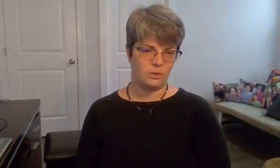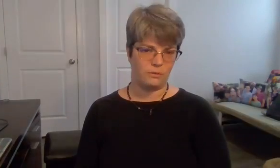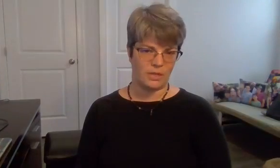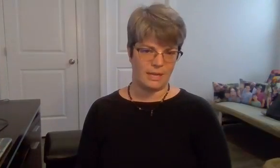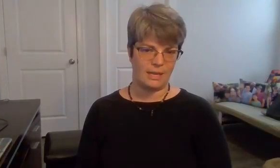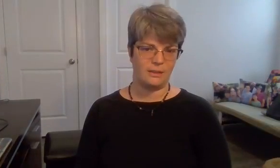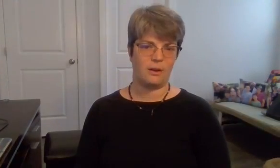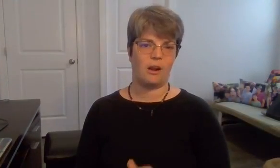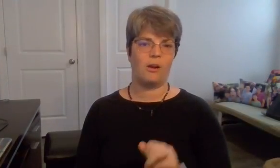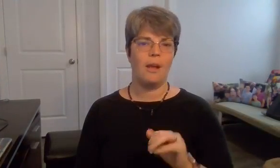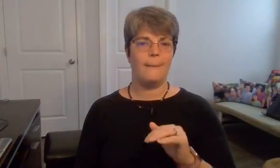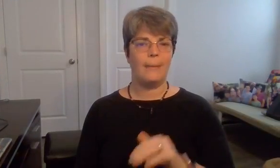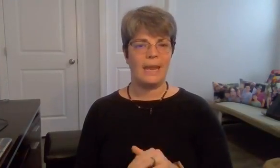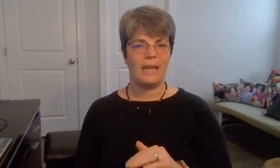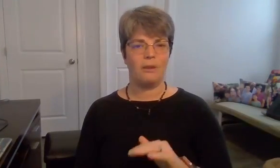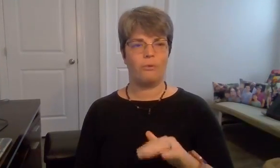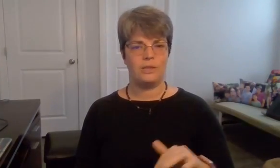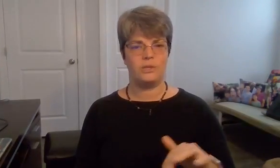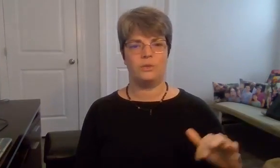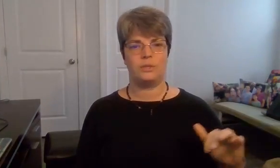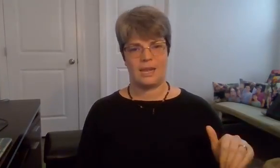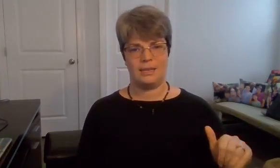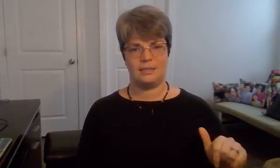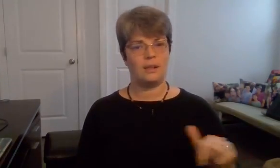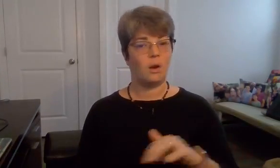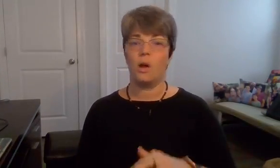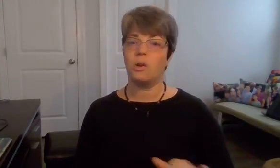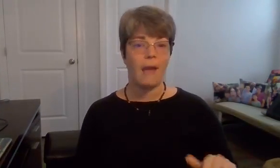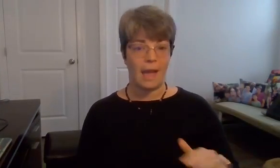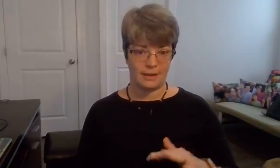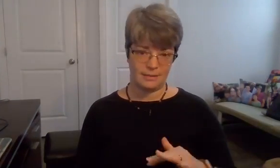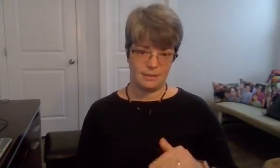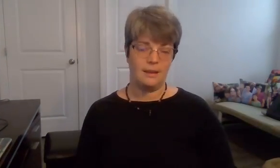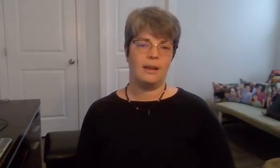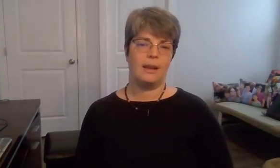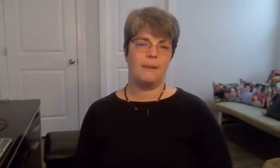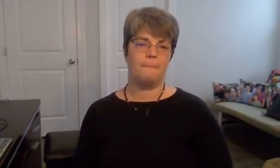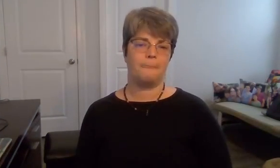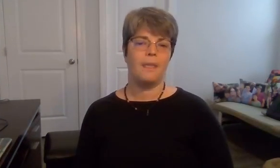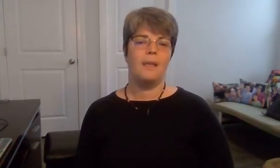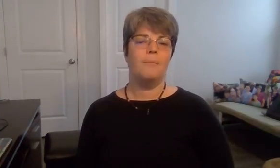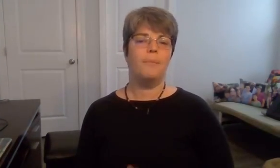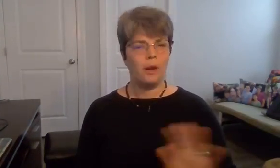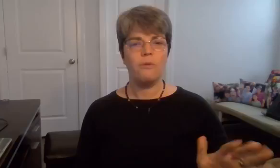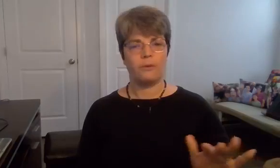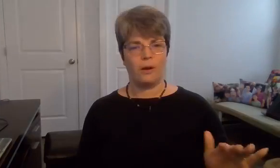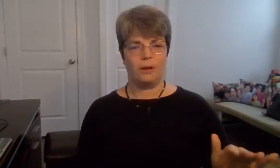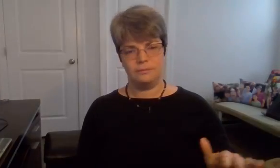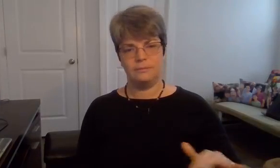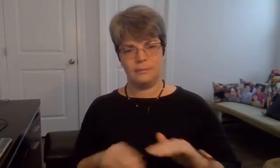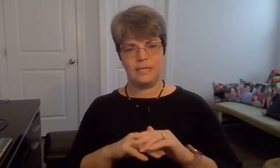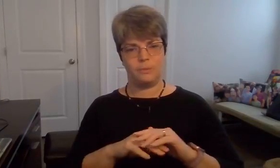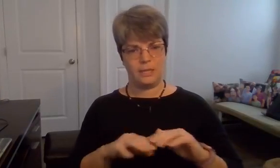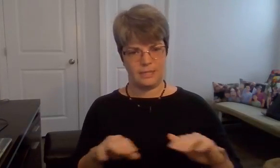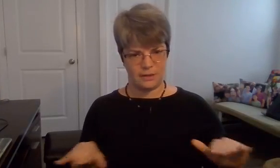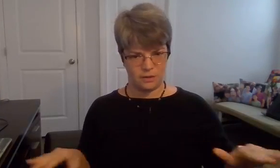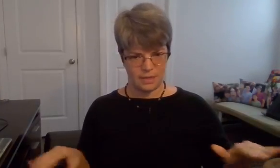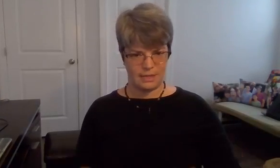for signing. There are many regional signs that are all correct, but overall, it's a pretty standardized